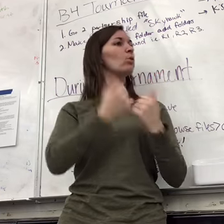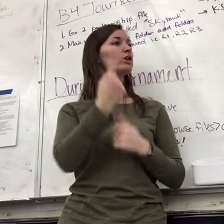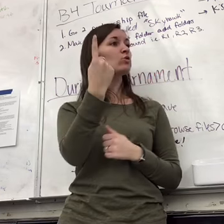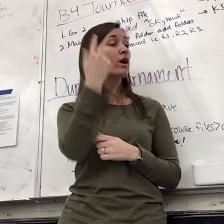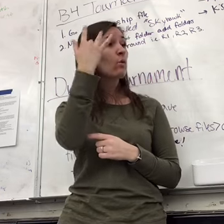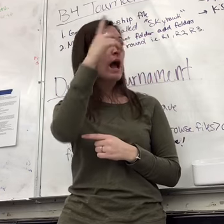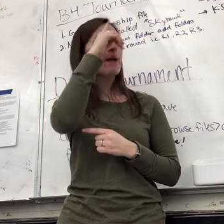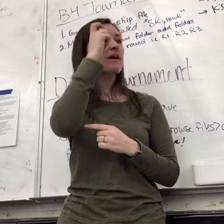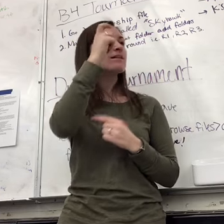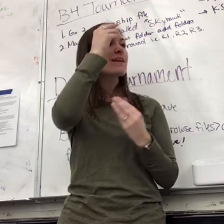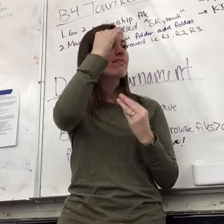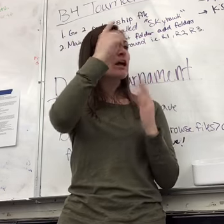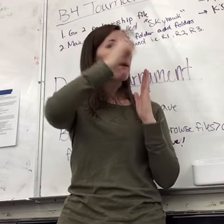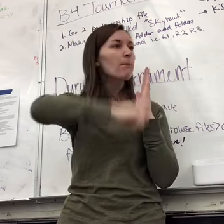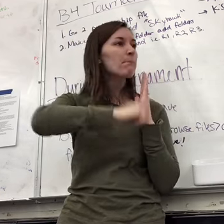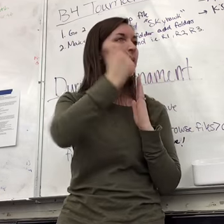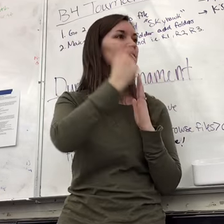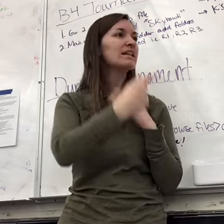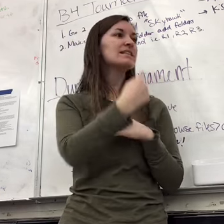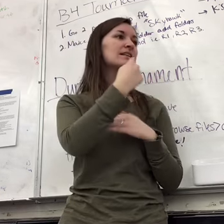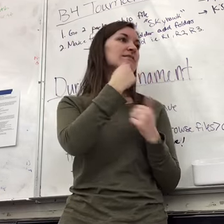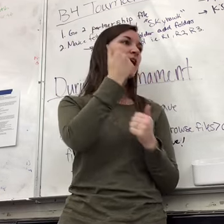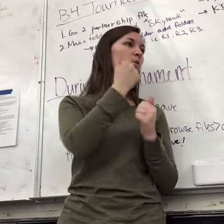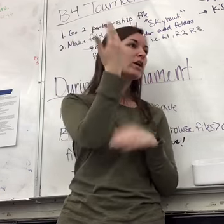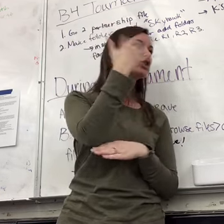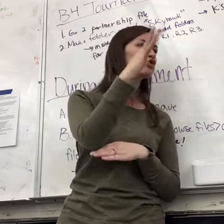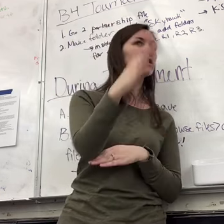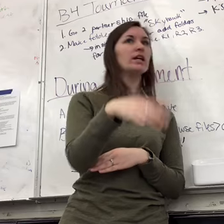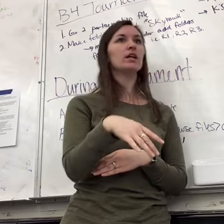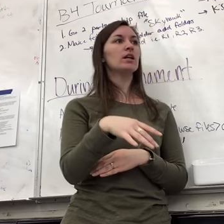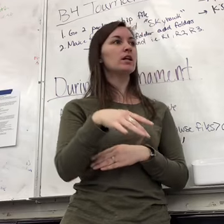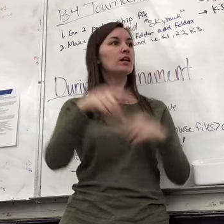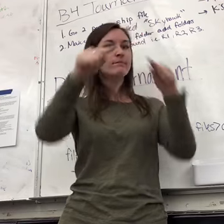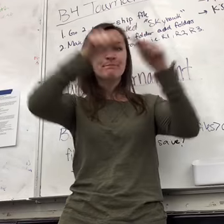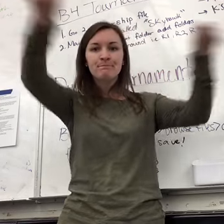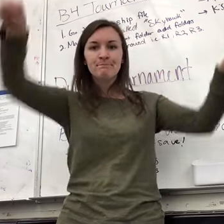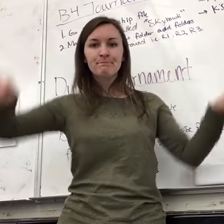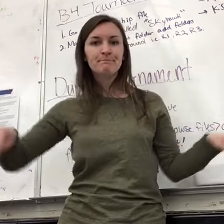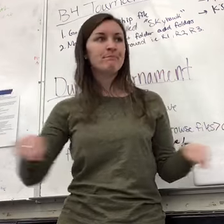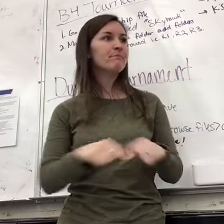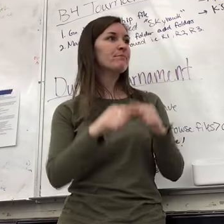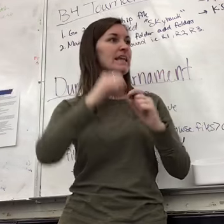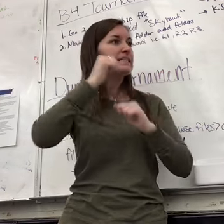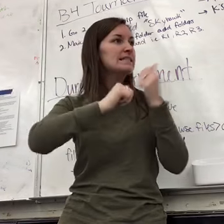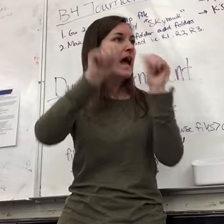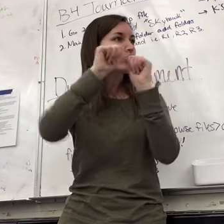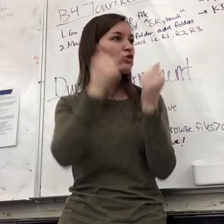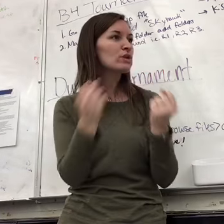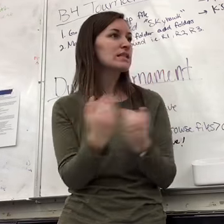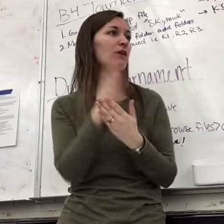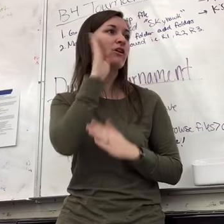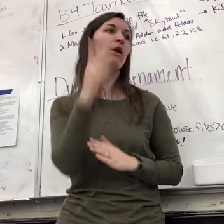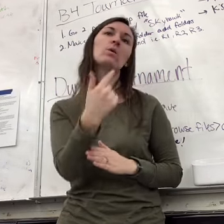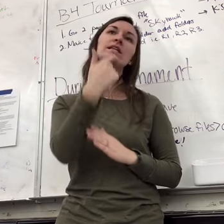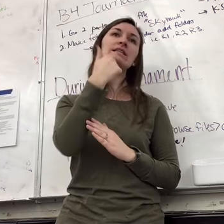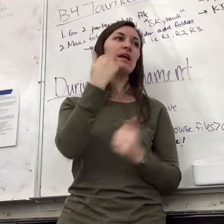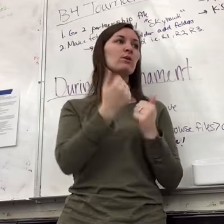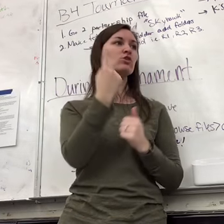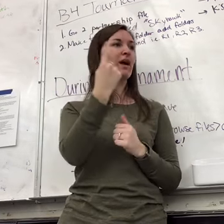the rooms and the maps for the state tree. It costs a ton of money. When they were going to change UTA's name